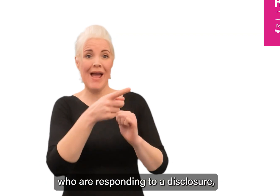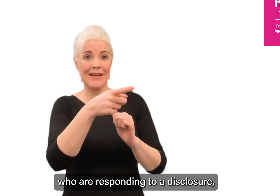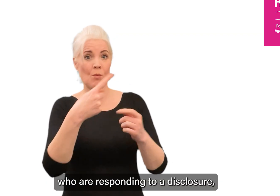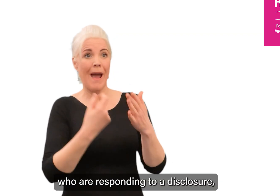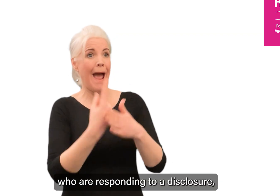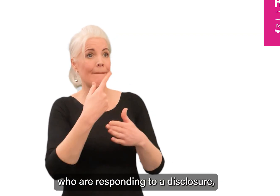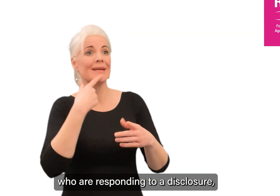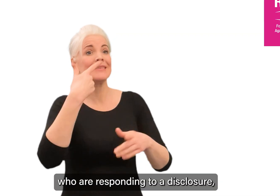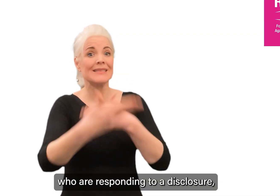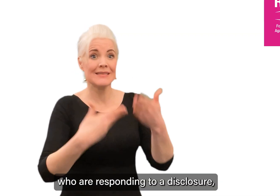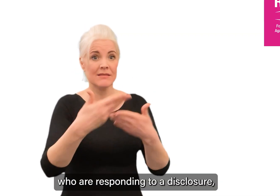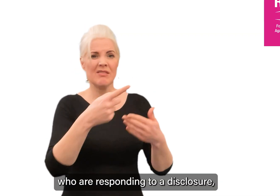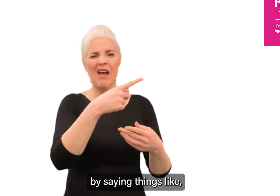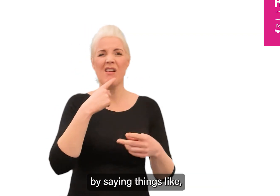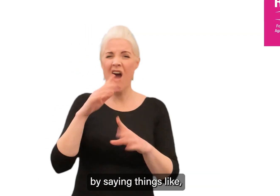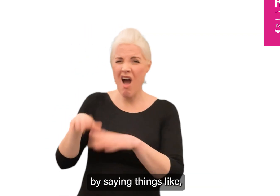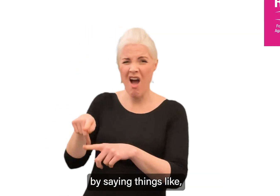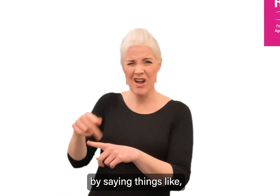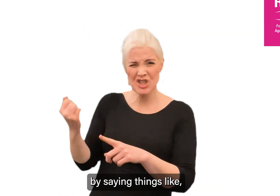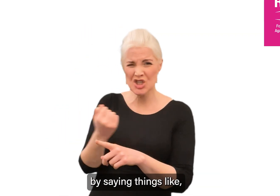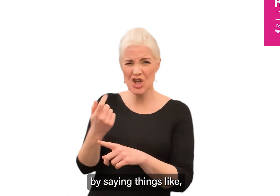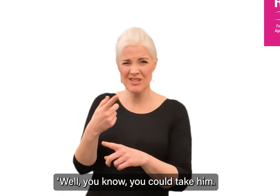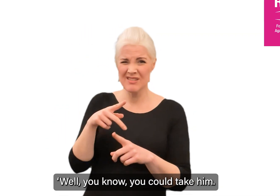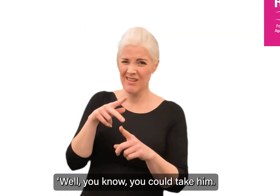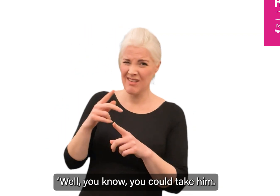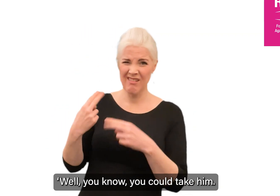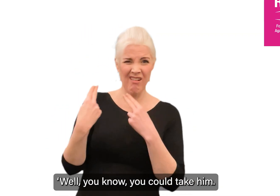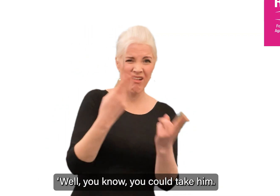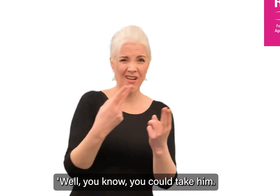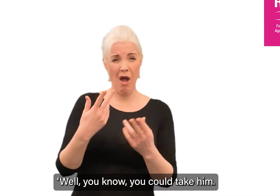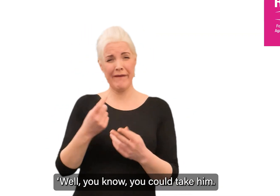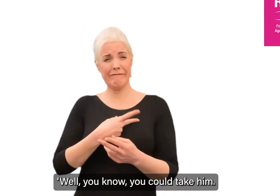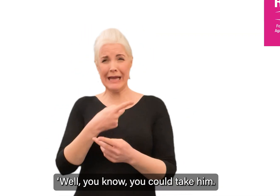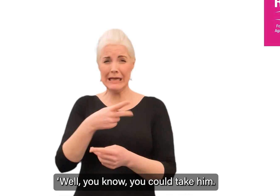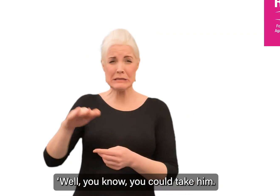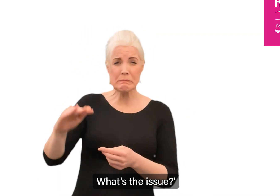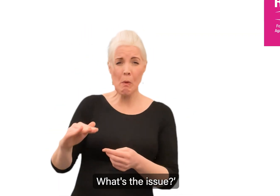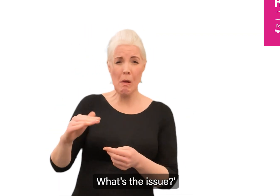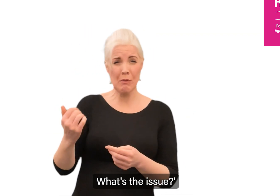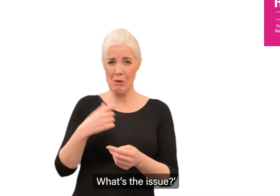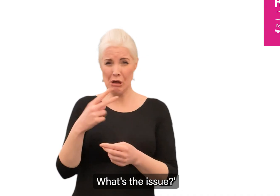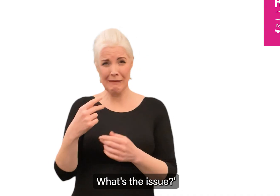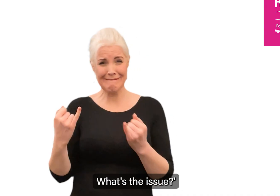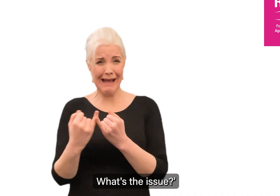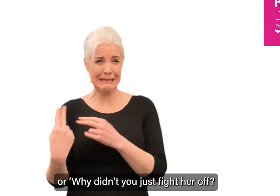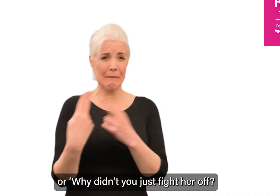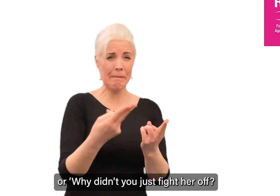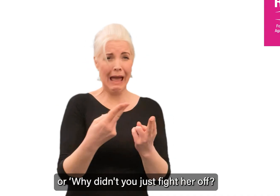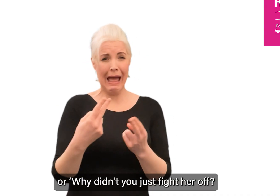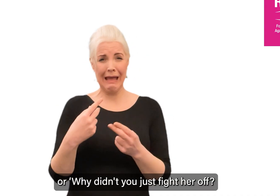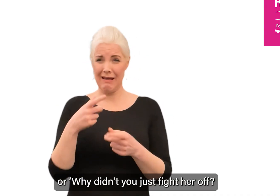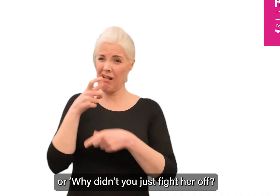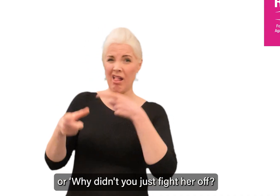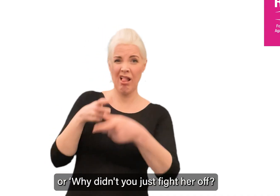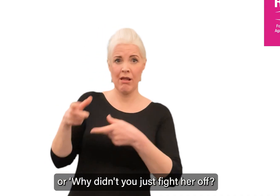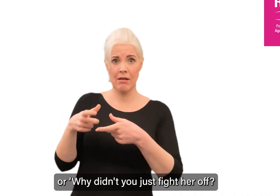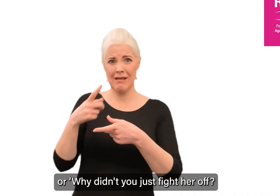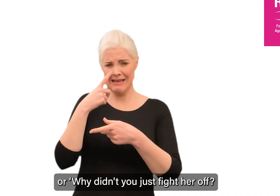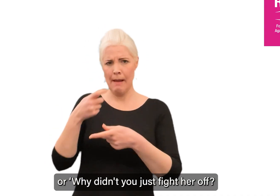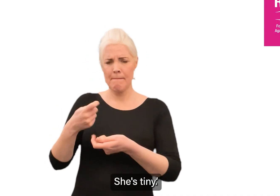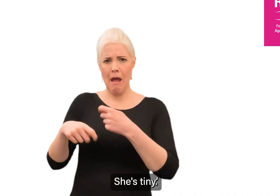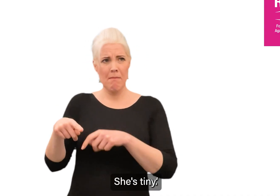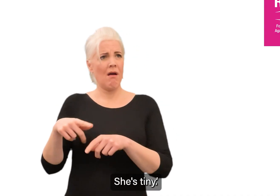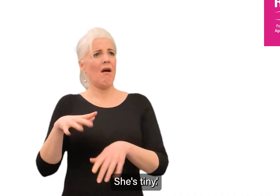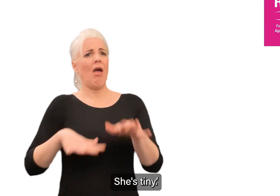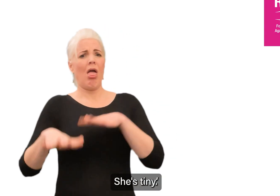responding to a disclosure by saying things like, well, you could take him, what's the issue? Or why didn't you just fight her